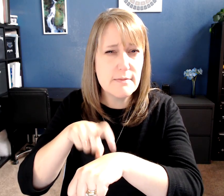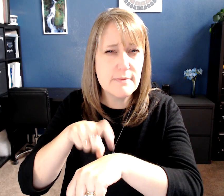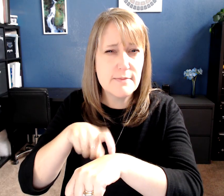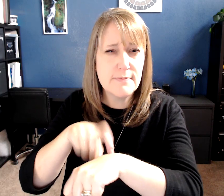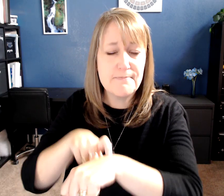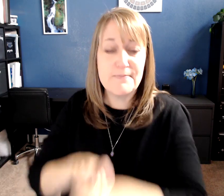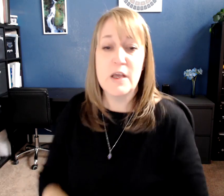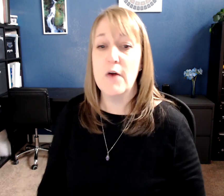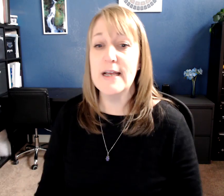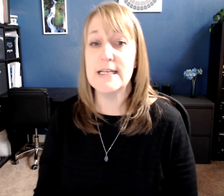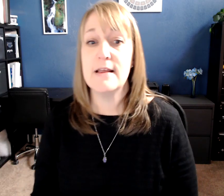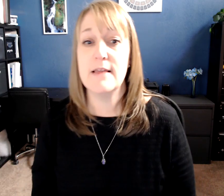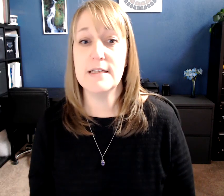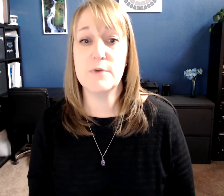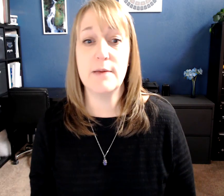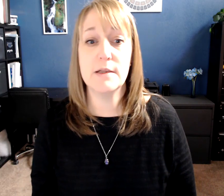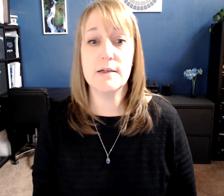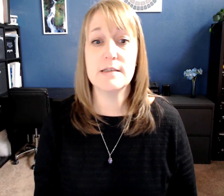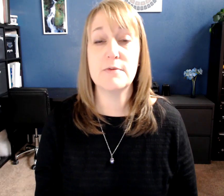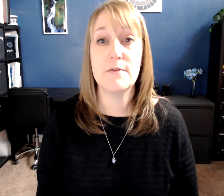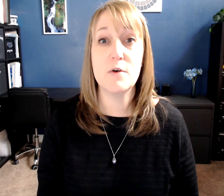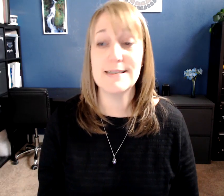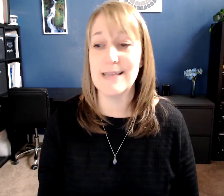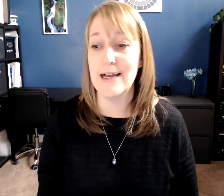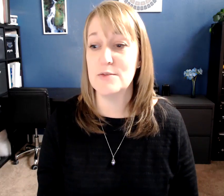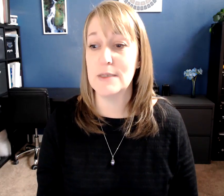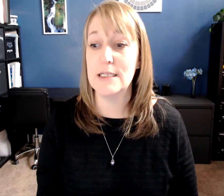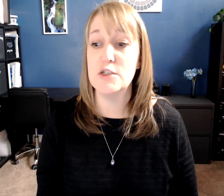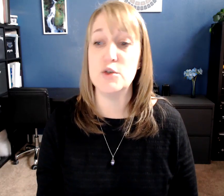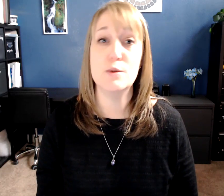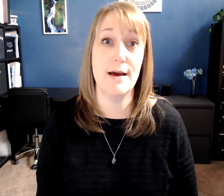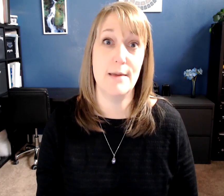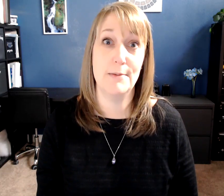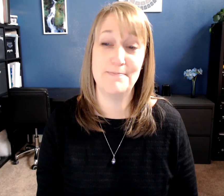All right, that is vocabulary list 44, signs related to time.